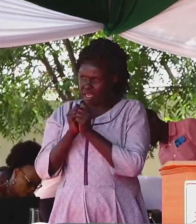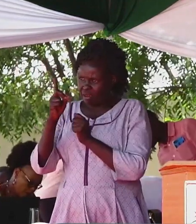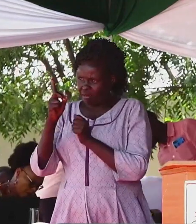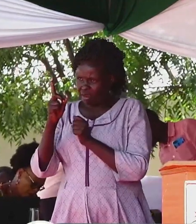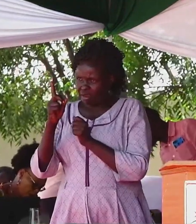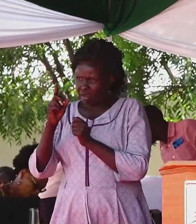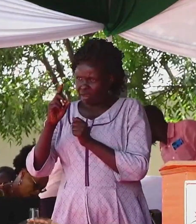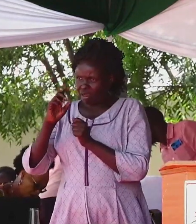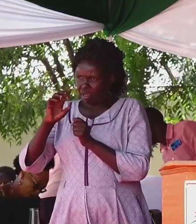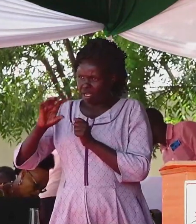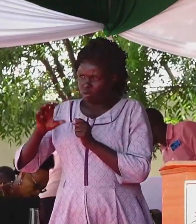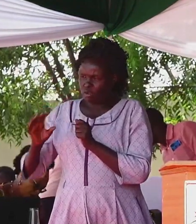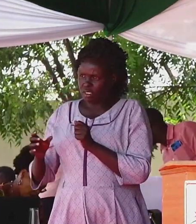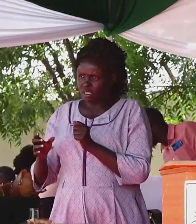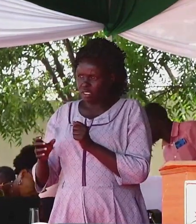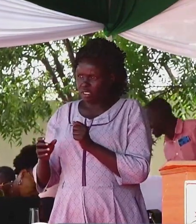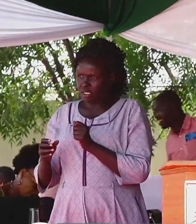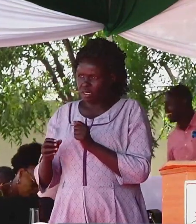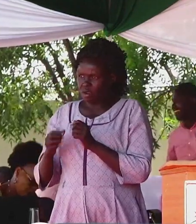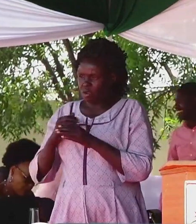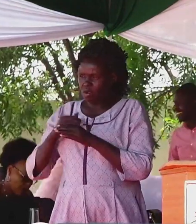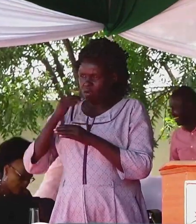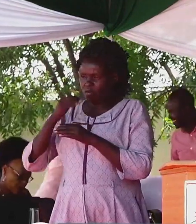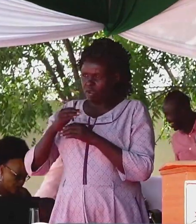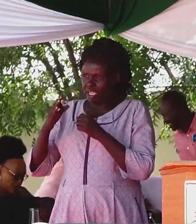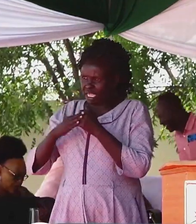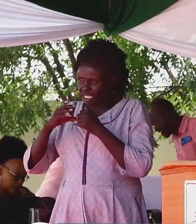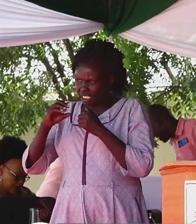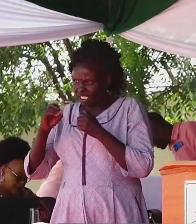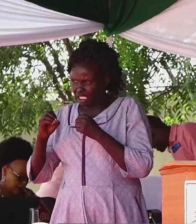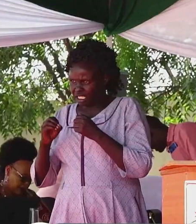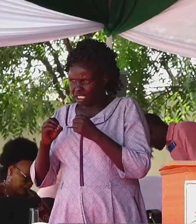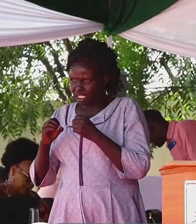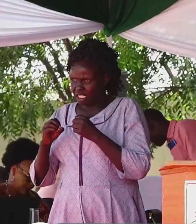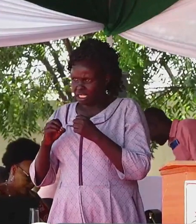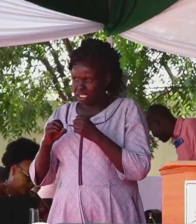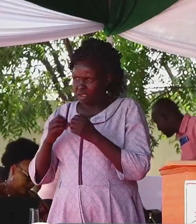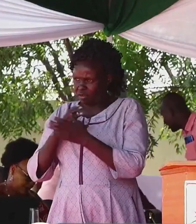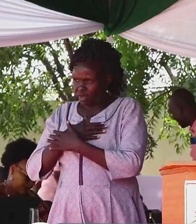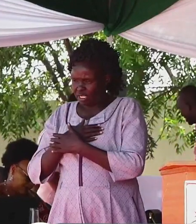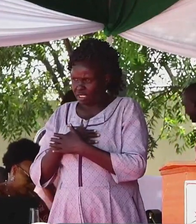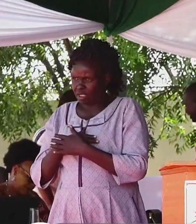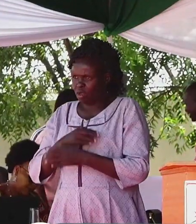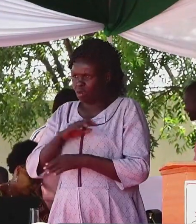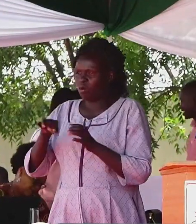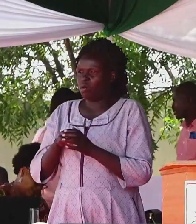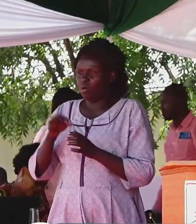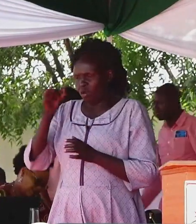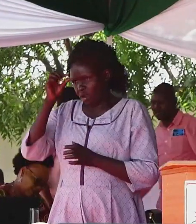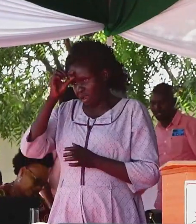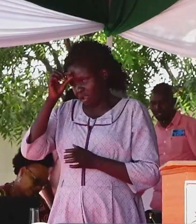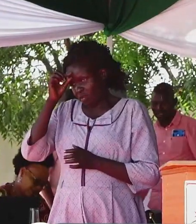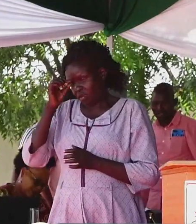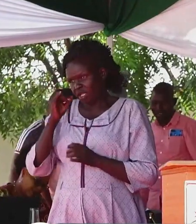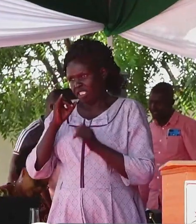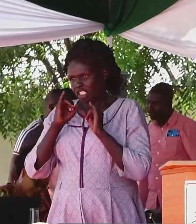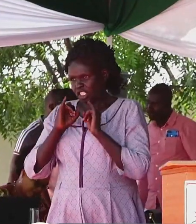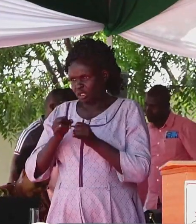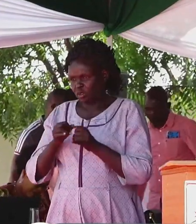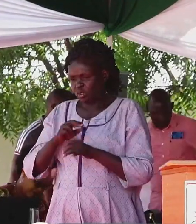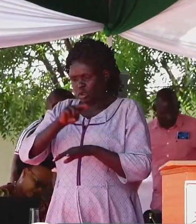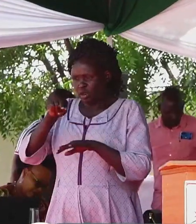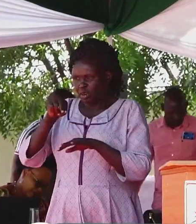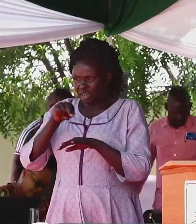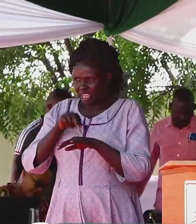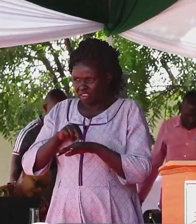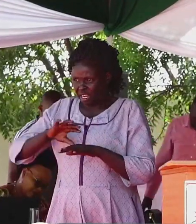countries, and over 80 organizations comprising of government officials, both national and